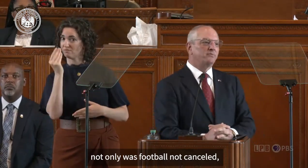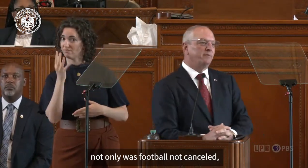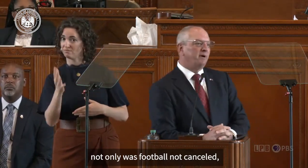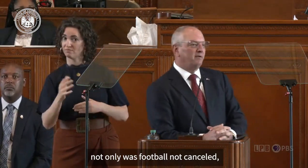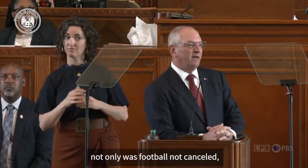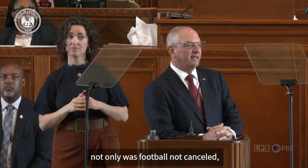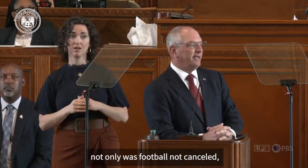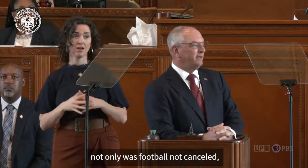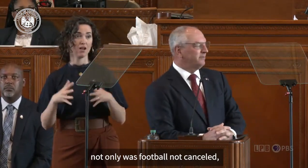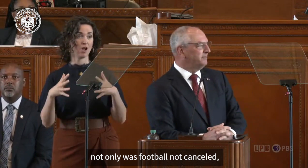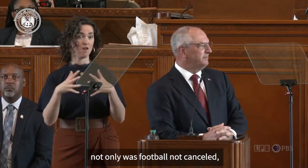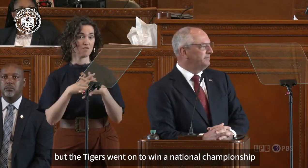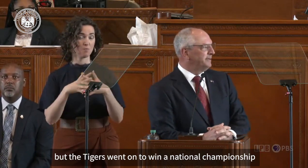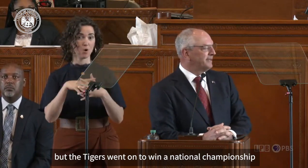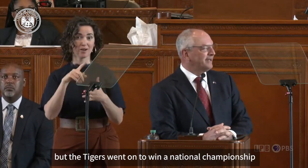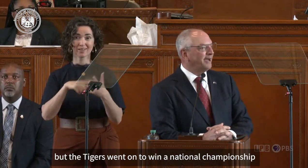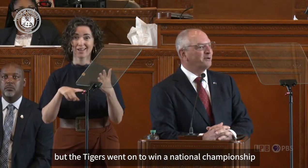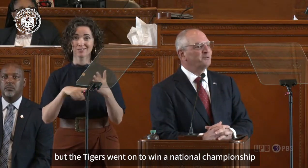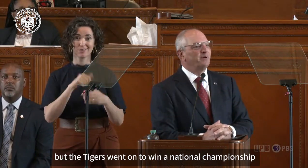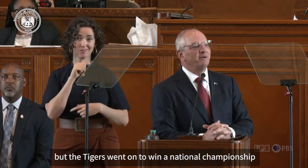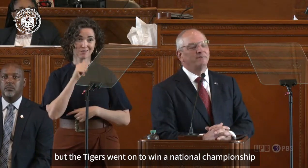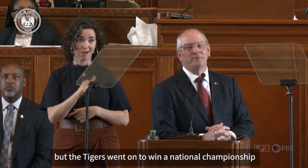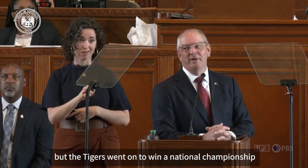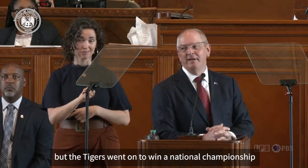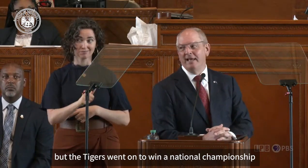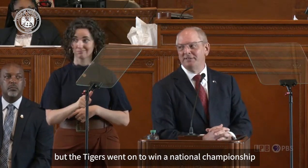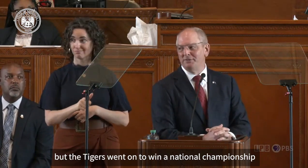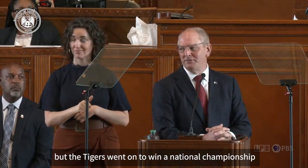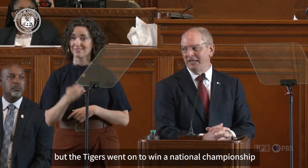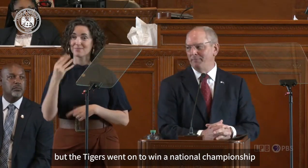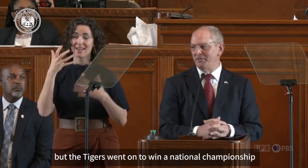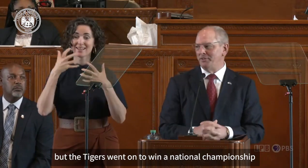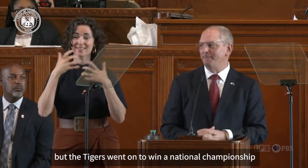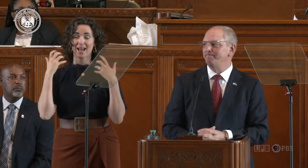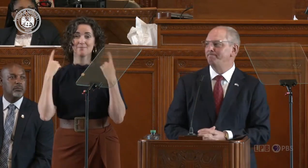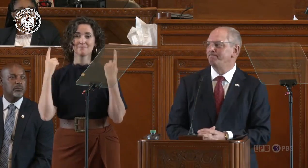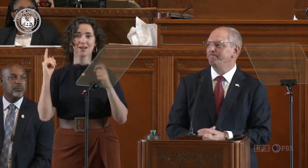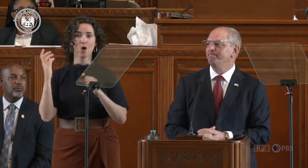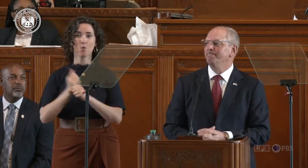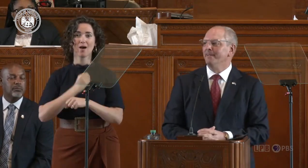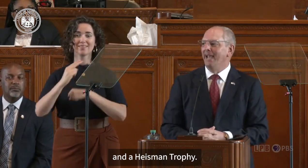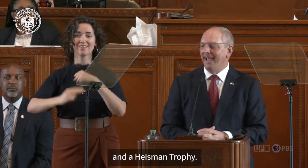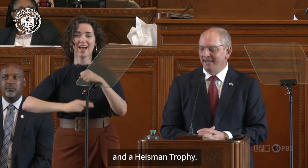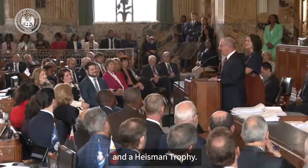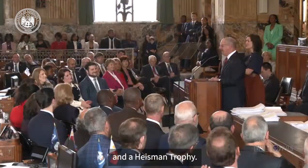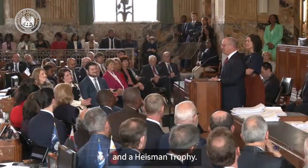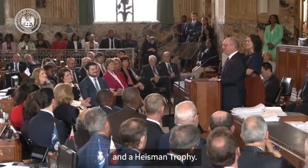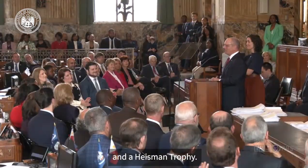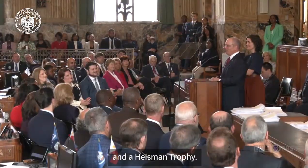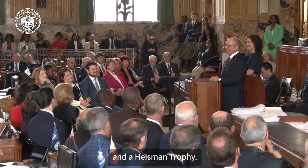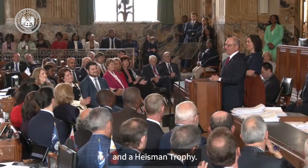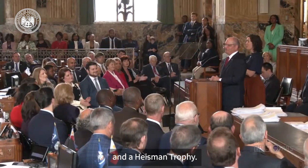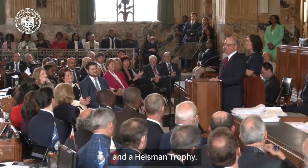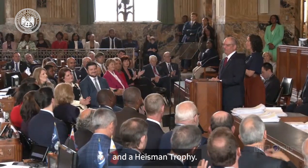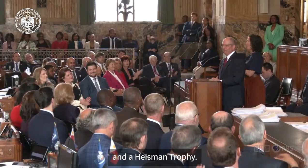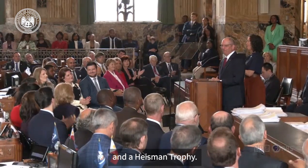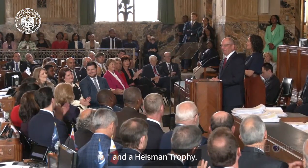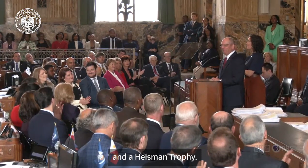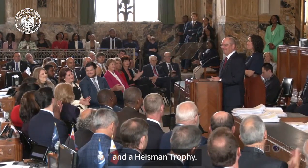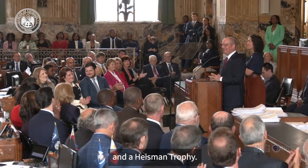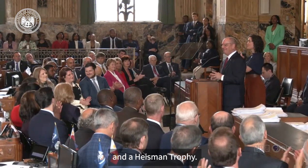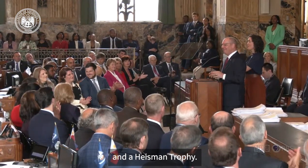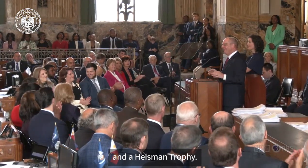only was football not canceled, but the Tigers went on to win a national championship and a Heisman Trophy.